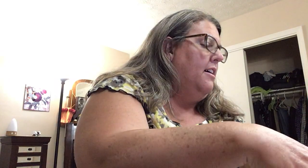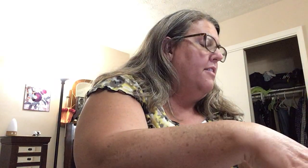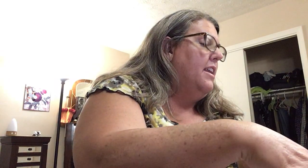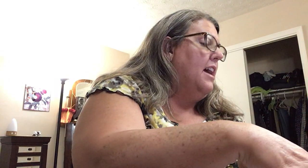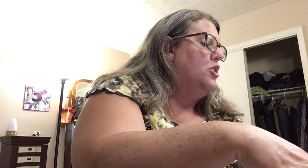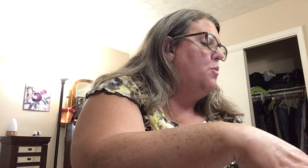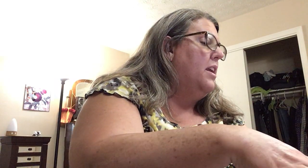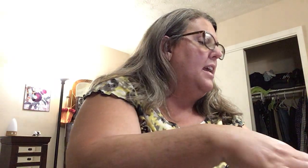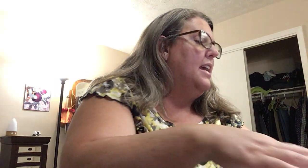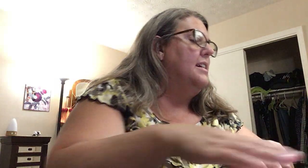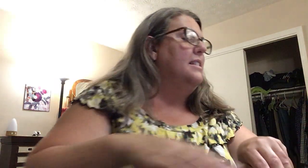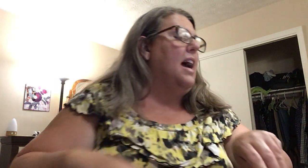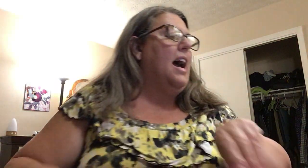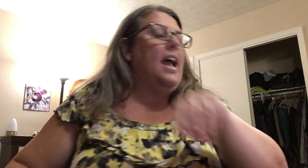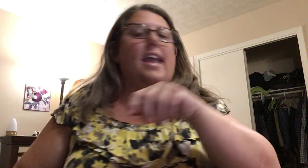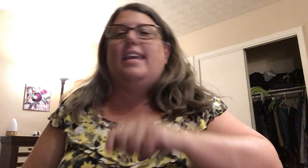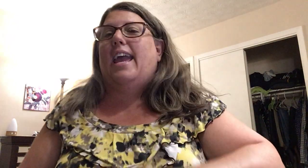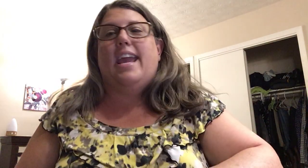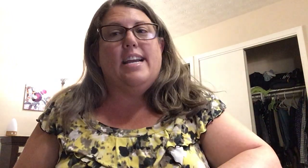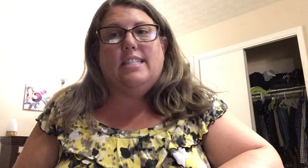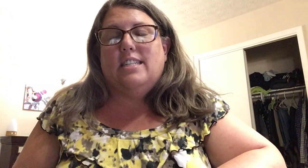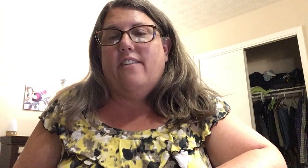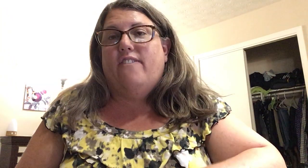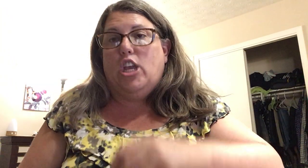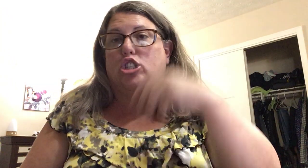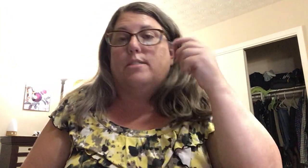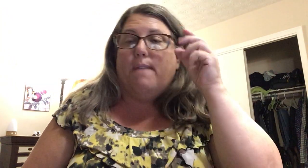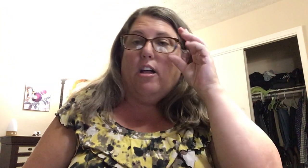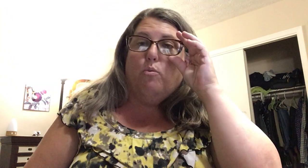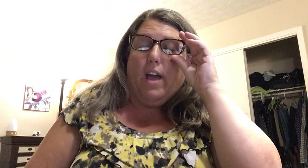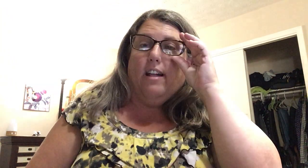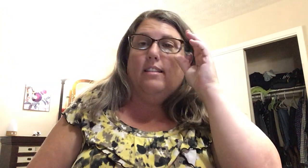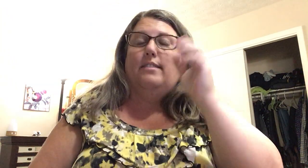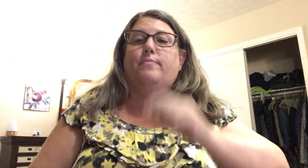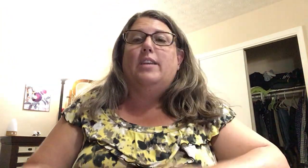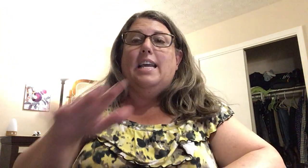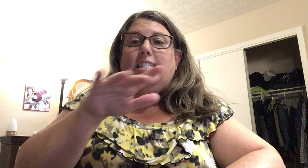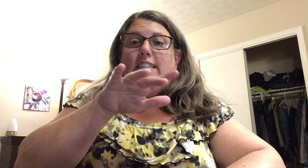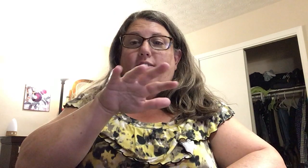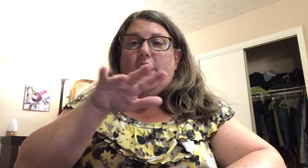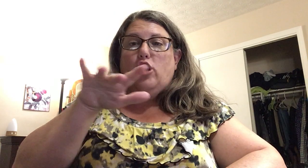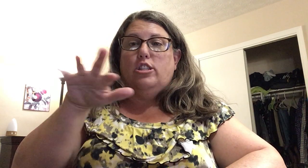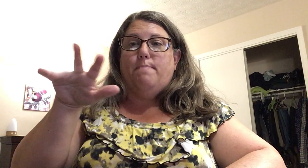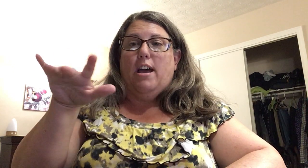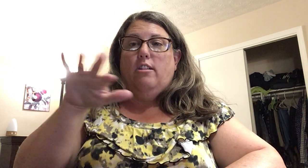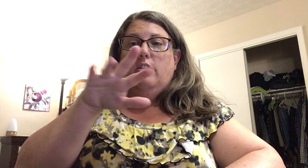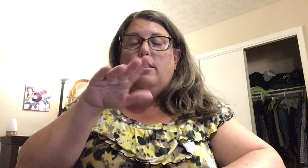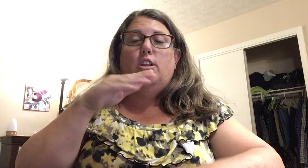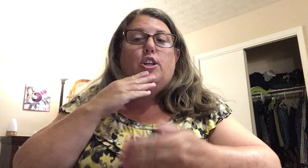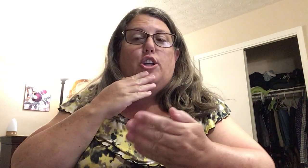The next one is I can't fingerspell well. Fingerspell,